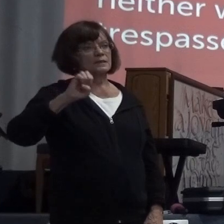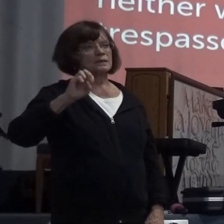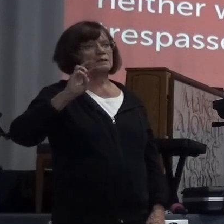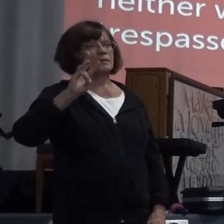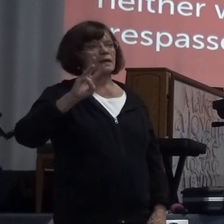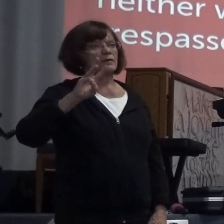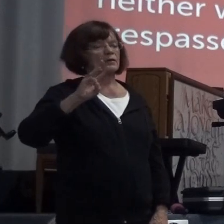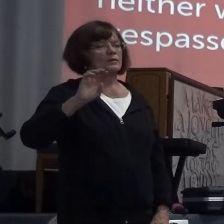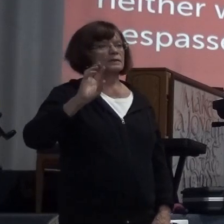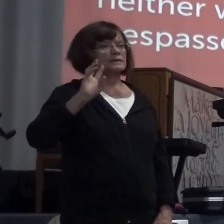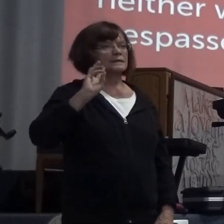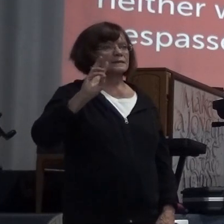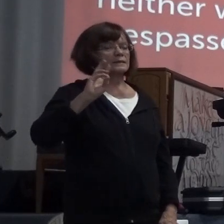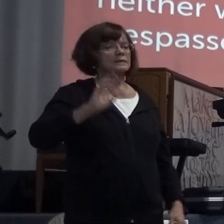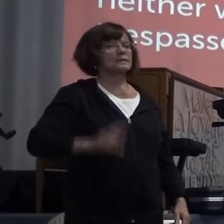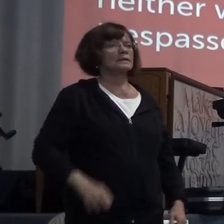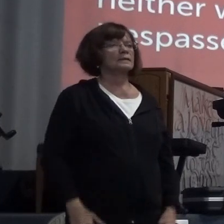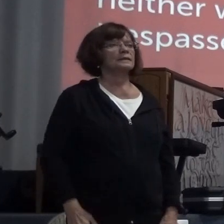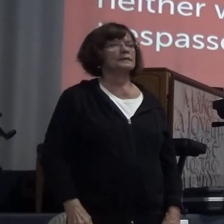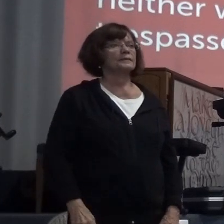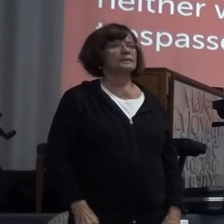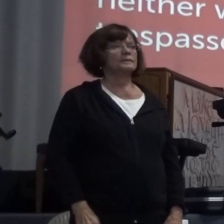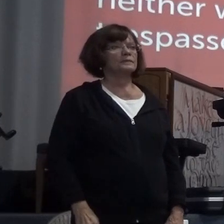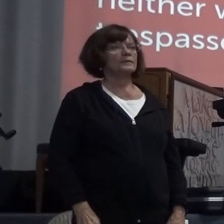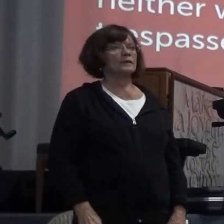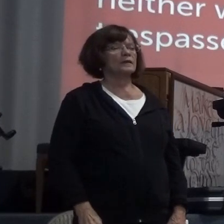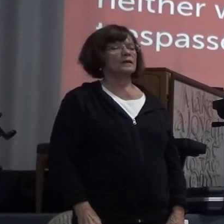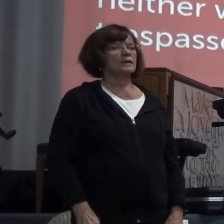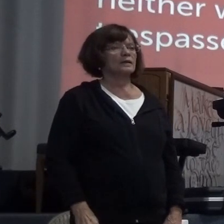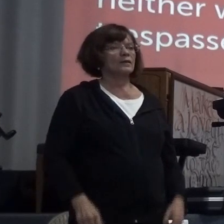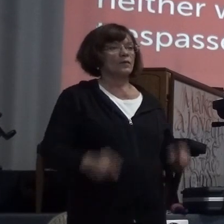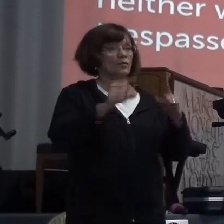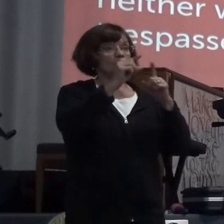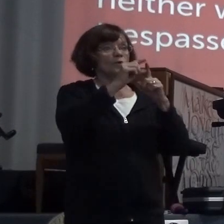And while you're getting there, the word forgive is a Greek